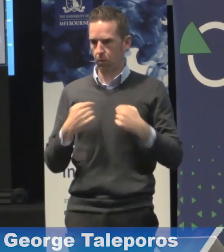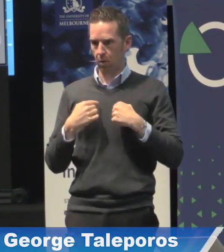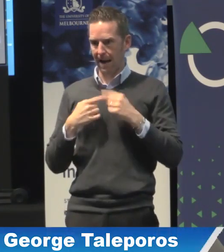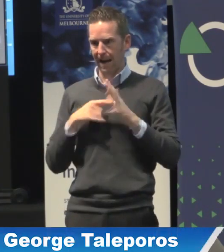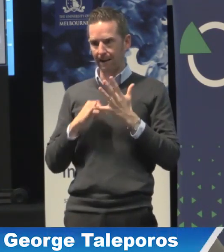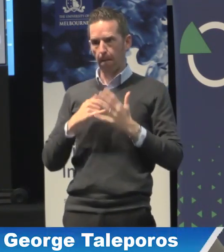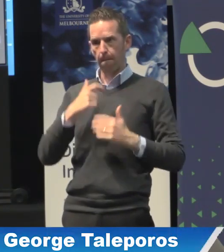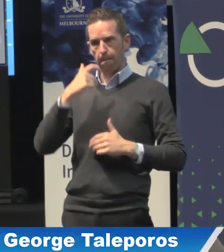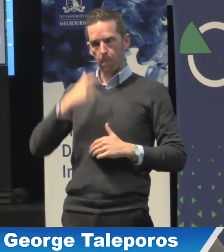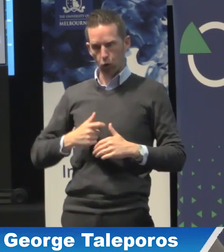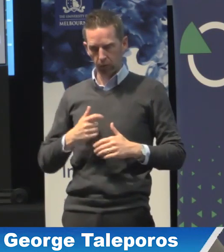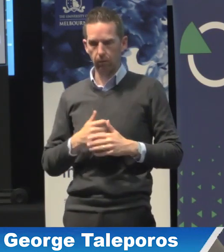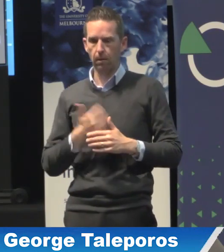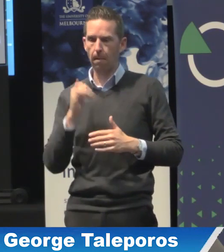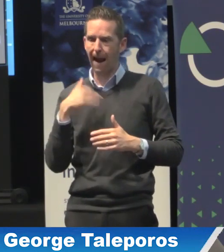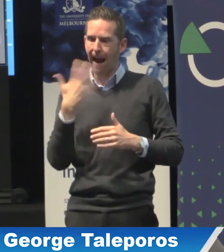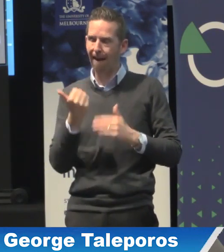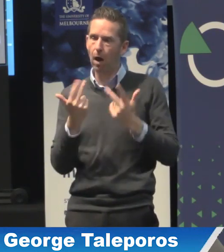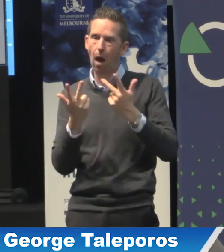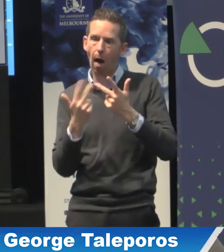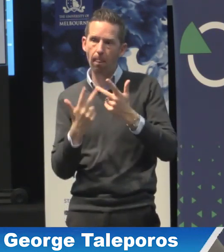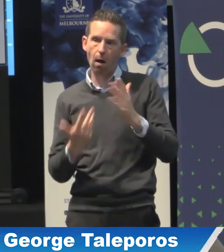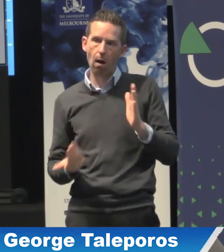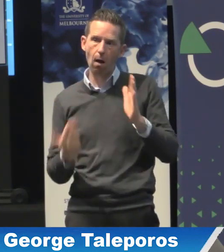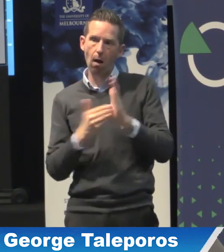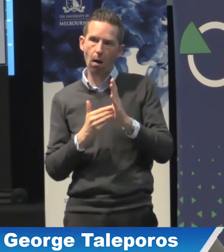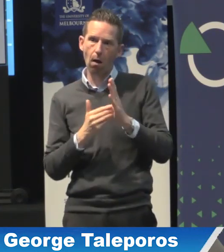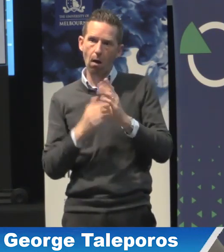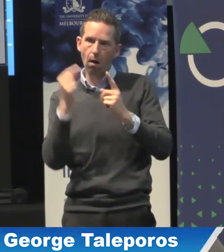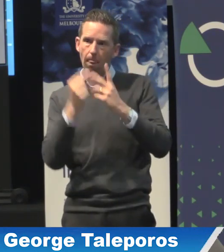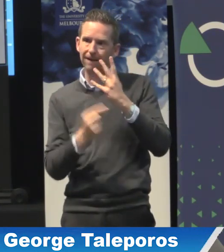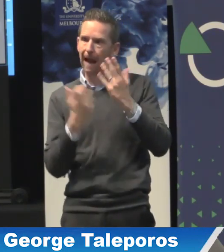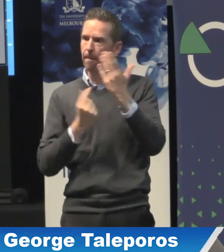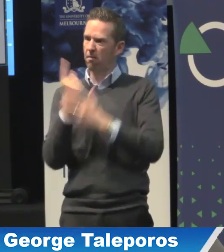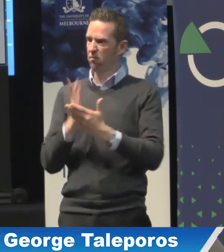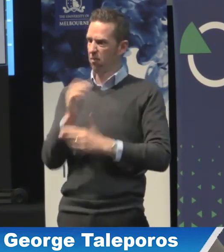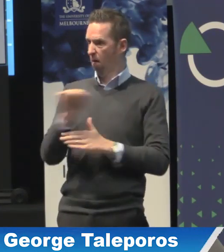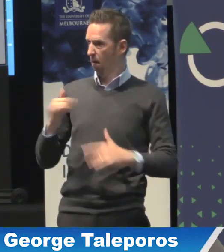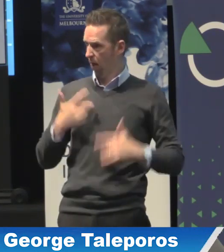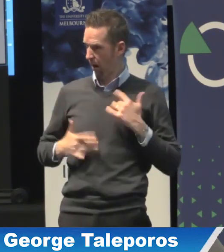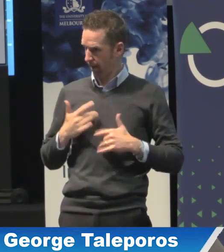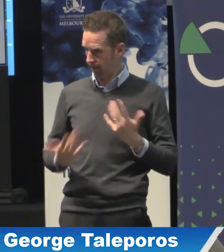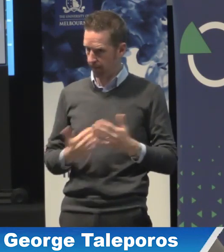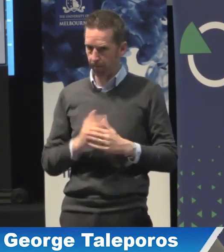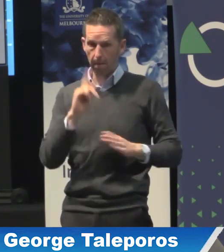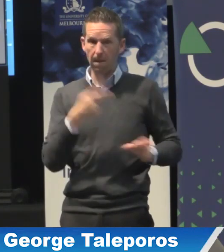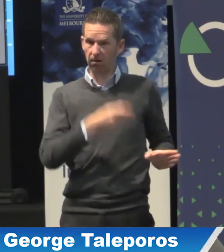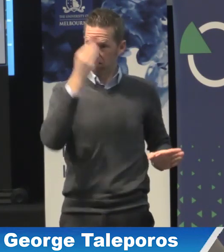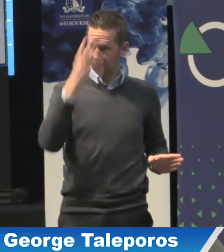person who might have other things happening in their life. But for